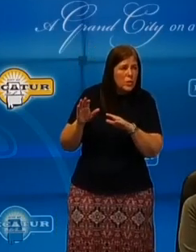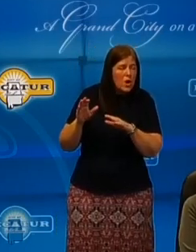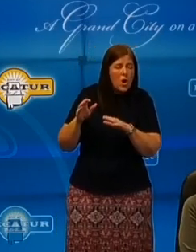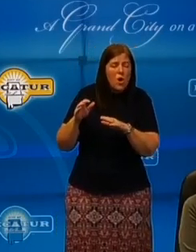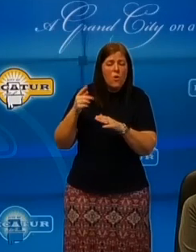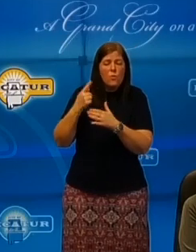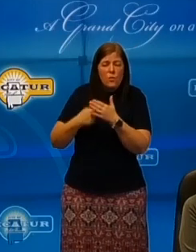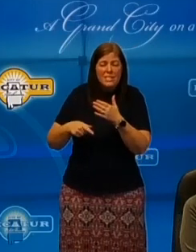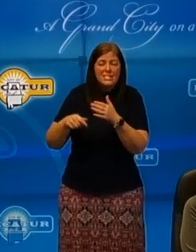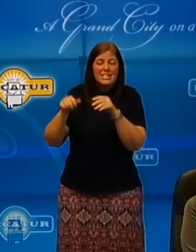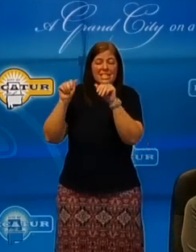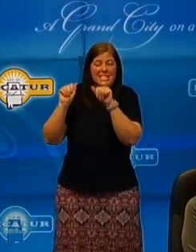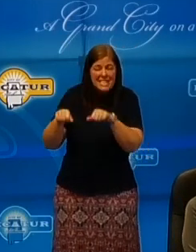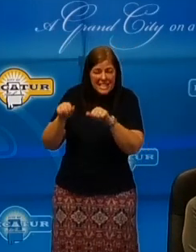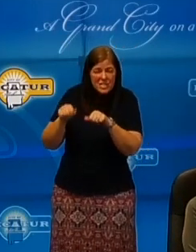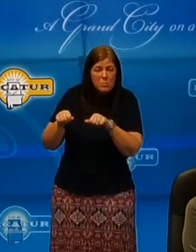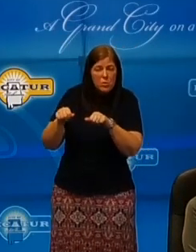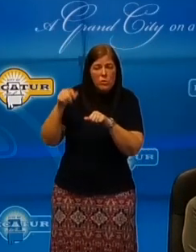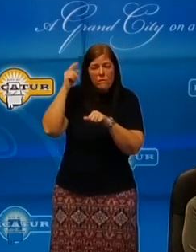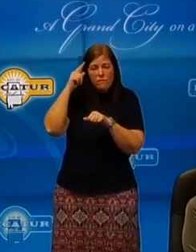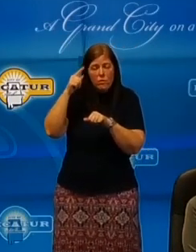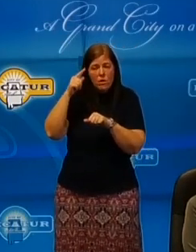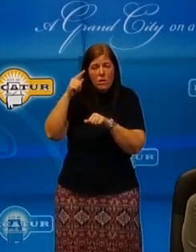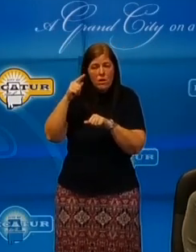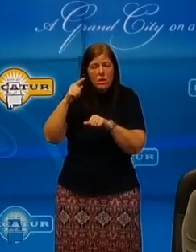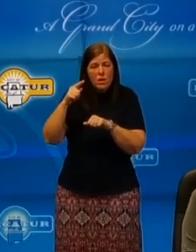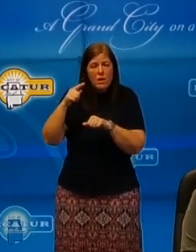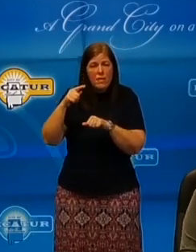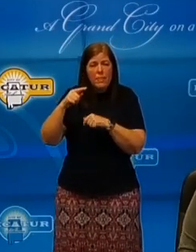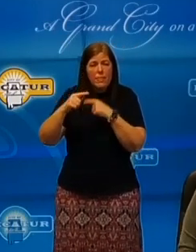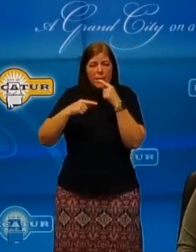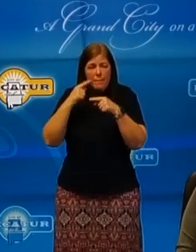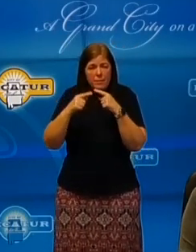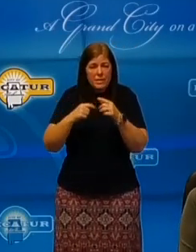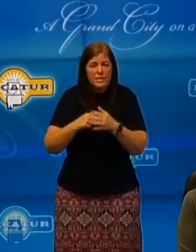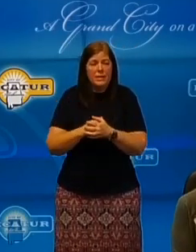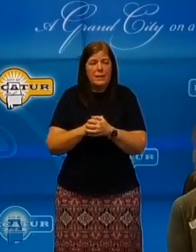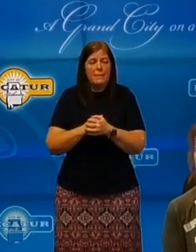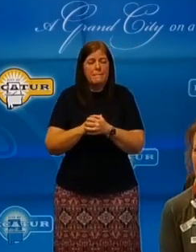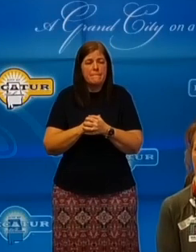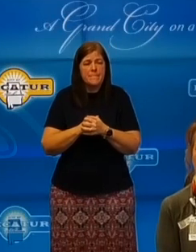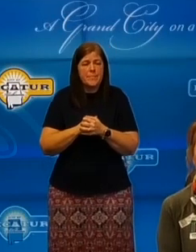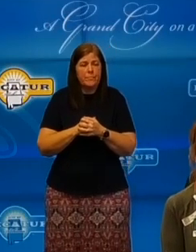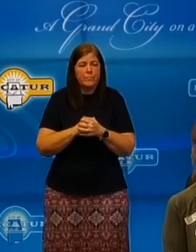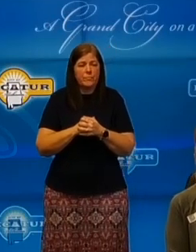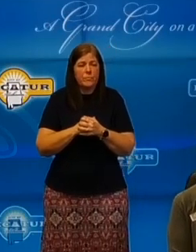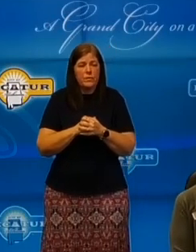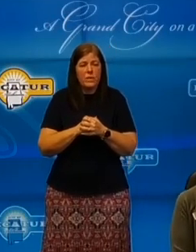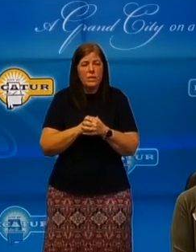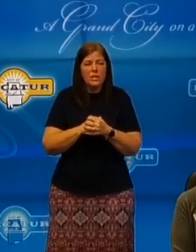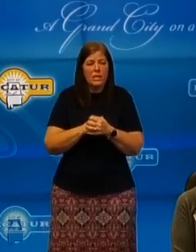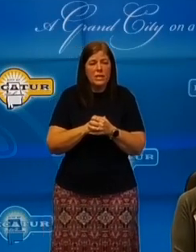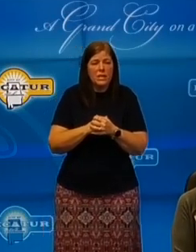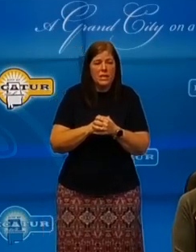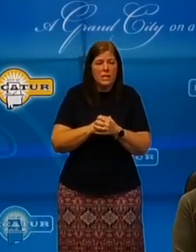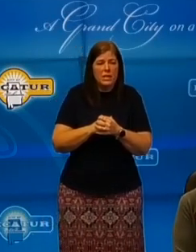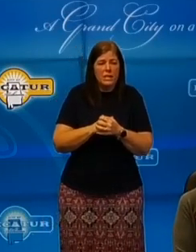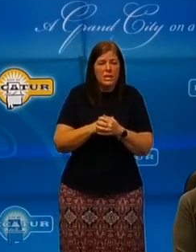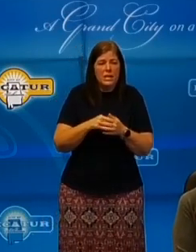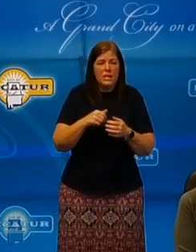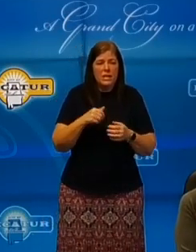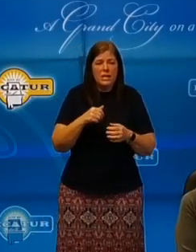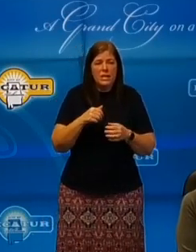what's not, just to clarify for the general public. Nita, that would be for you, I believe. Maybe clarify the question, if you would. Yeah,